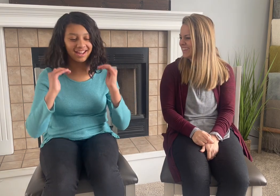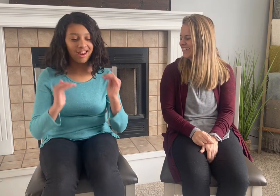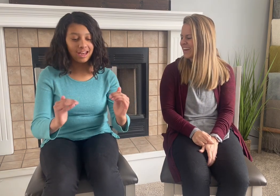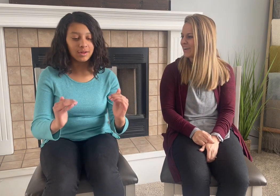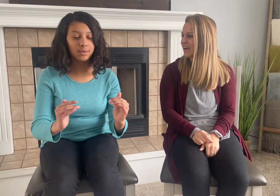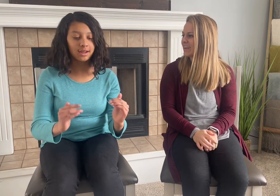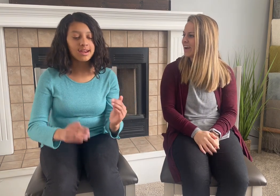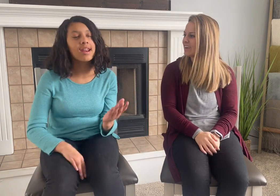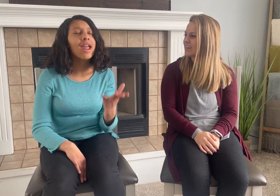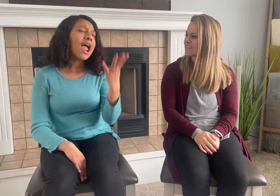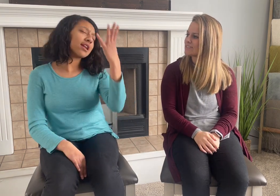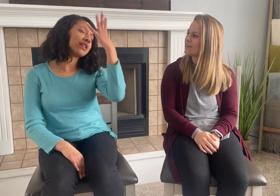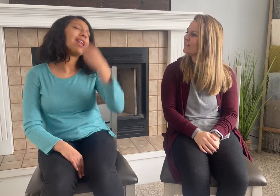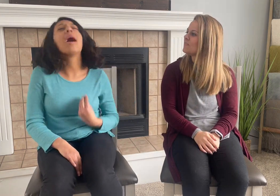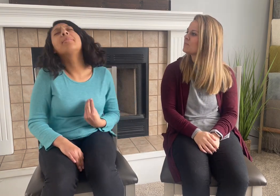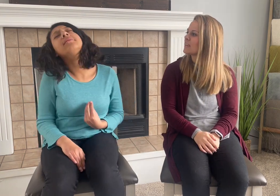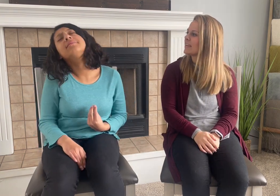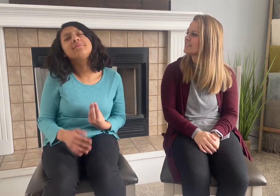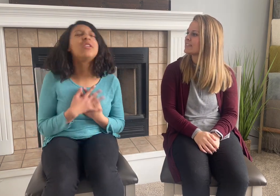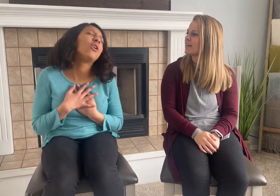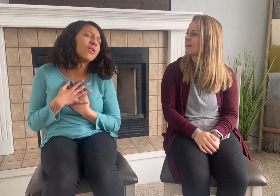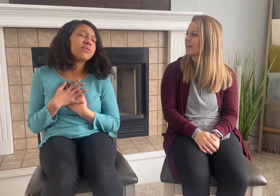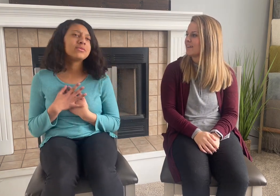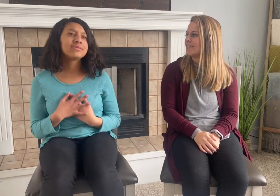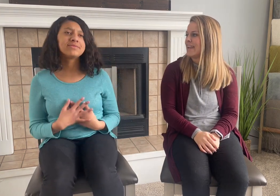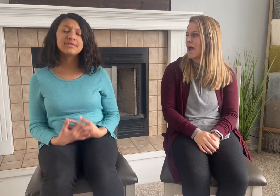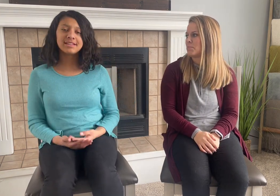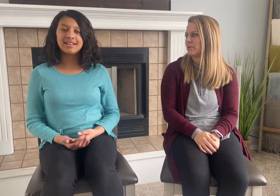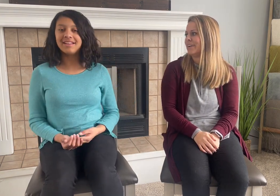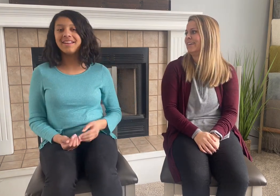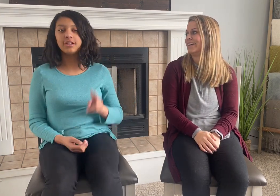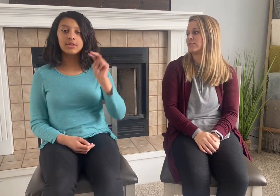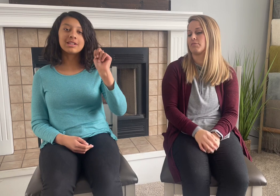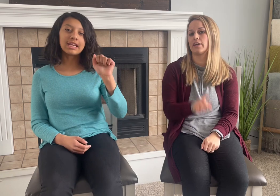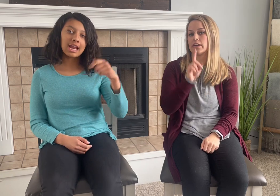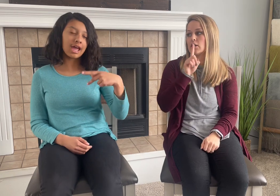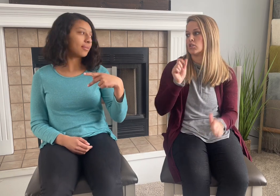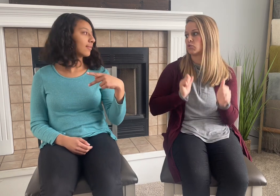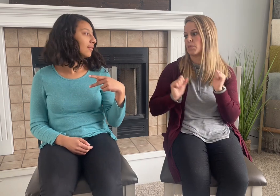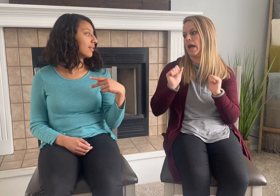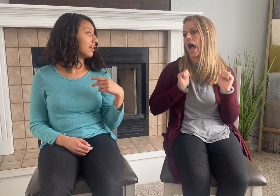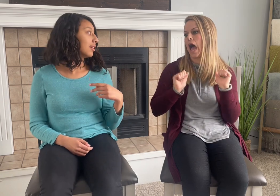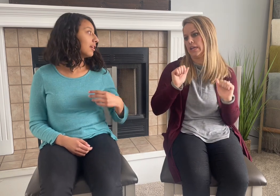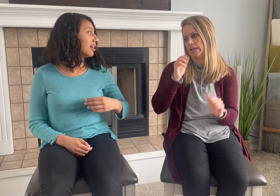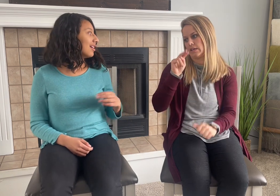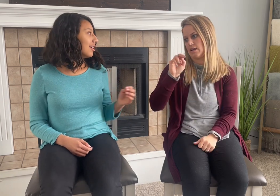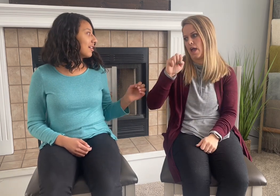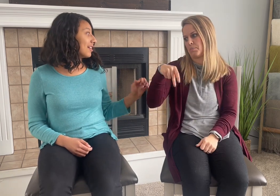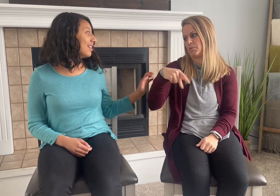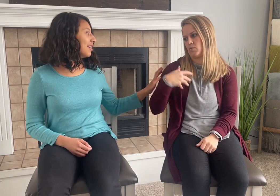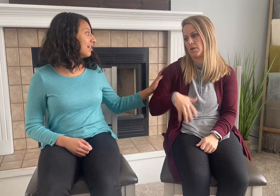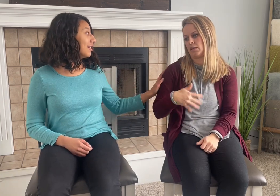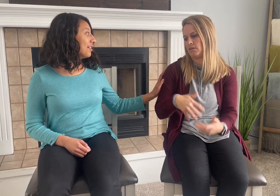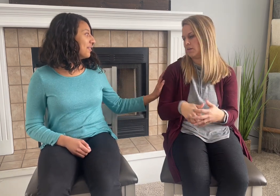All right. Our next one is nap. It's a very dramatic nap. Oh my goodness.